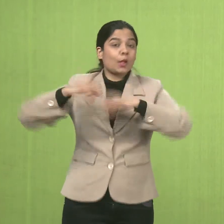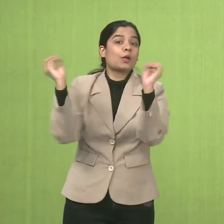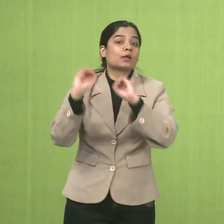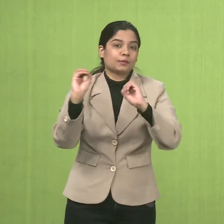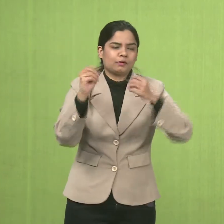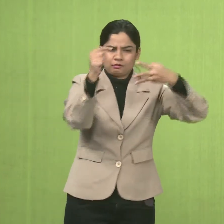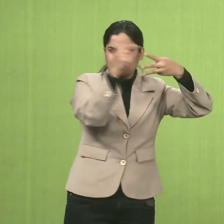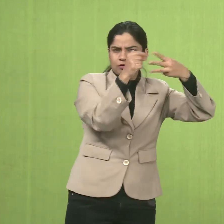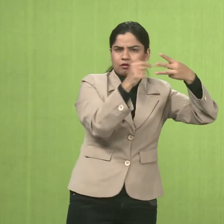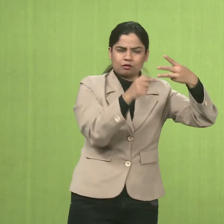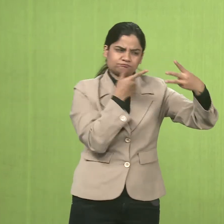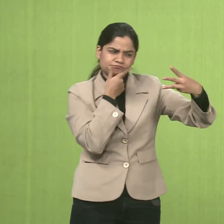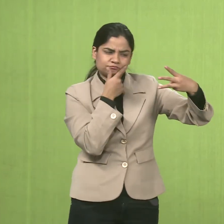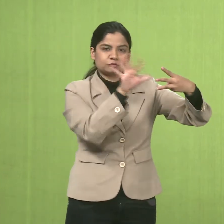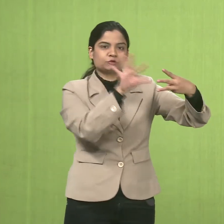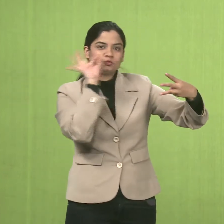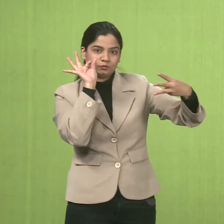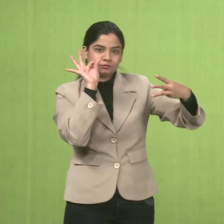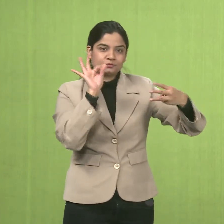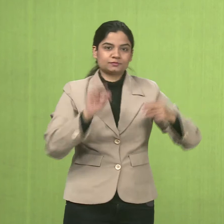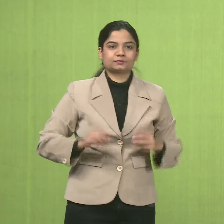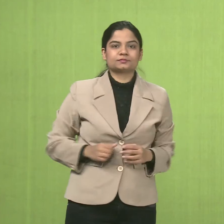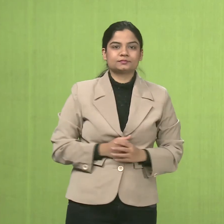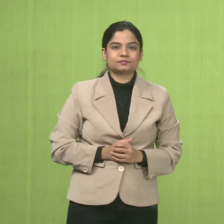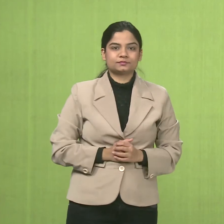Remember that. Which of the following do not get attention from boys?